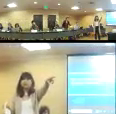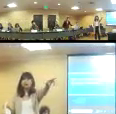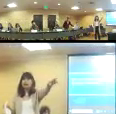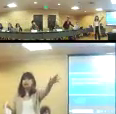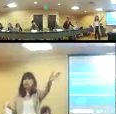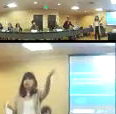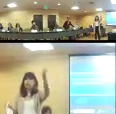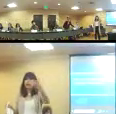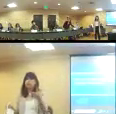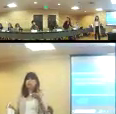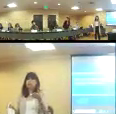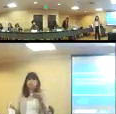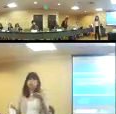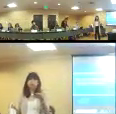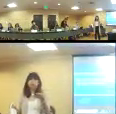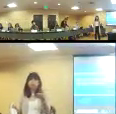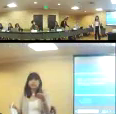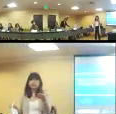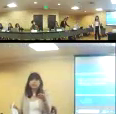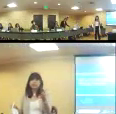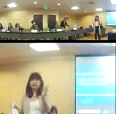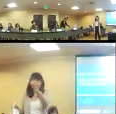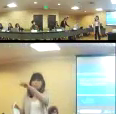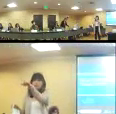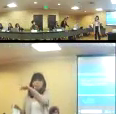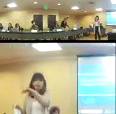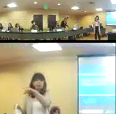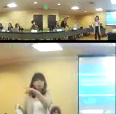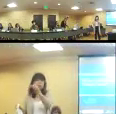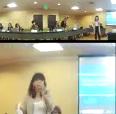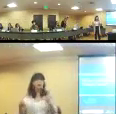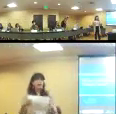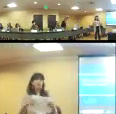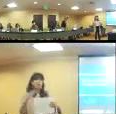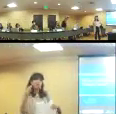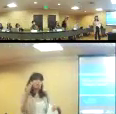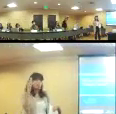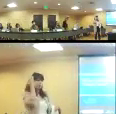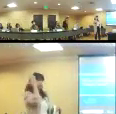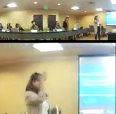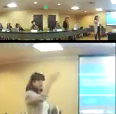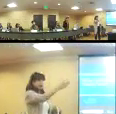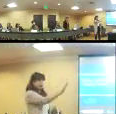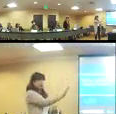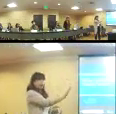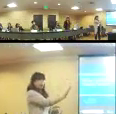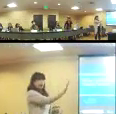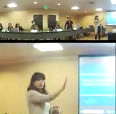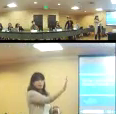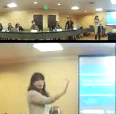here. We'll be bringing in lunch at 12:15, and that will be in the back of the room. And if you need the restrooms, they're